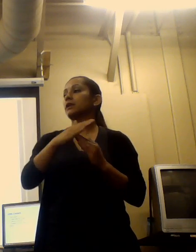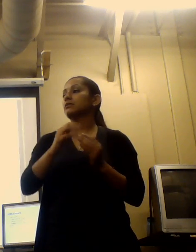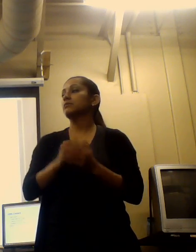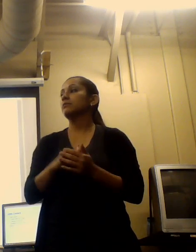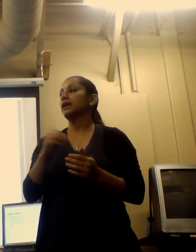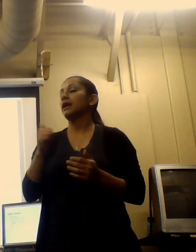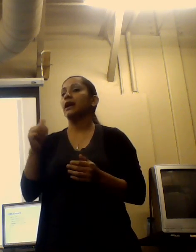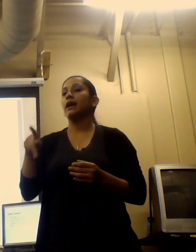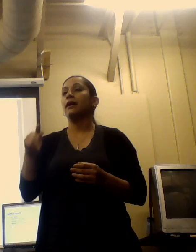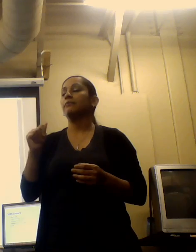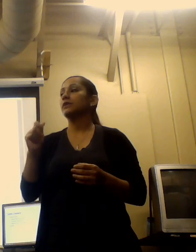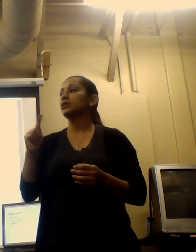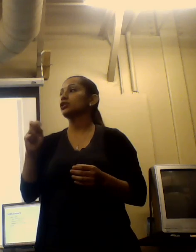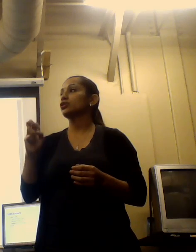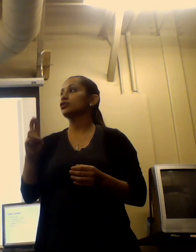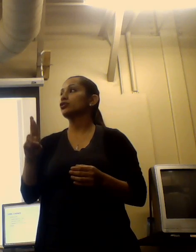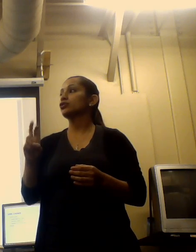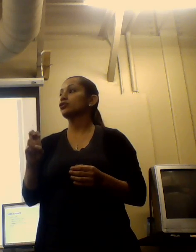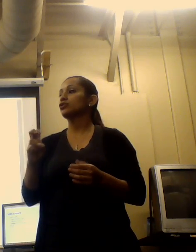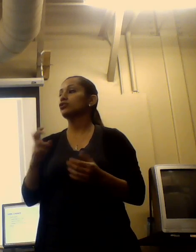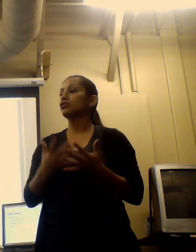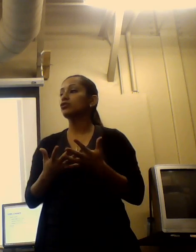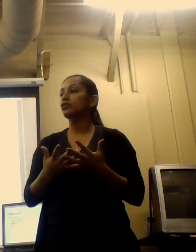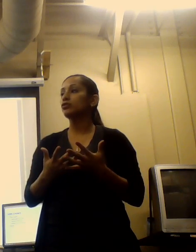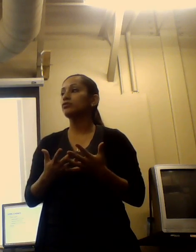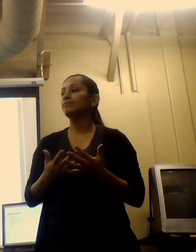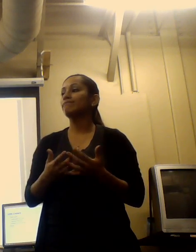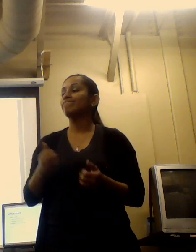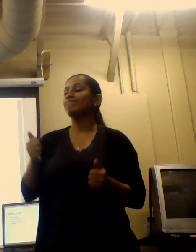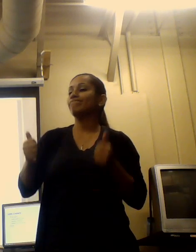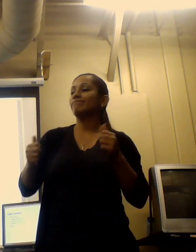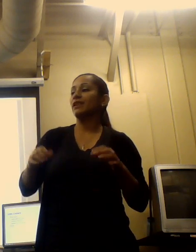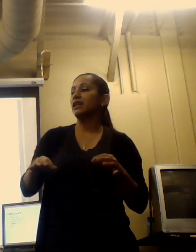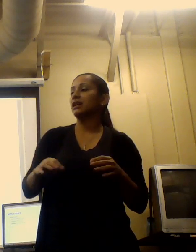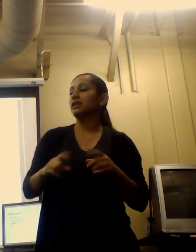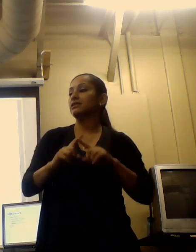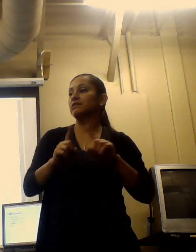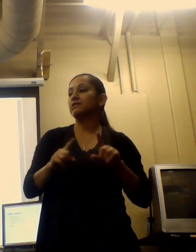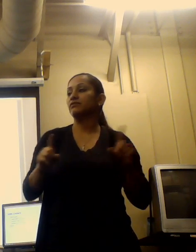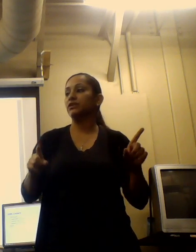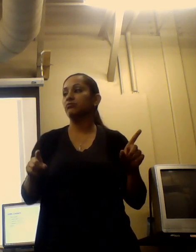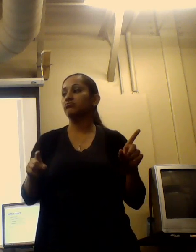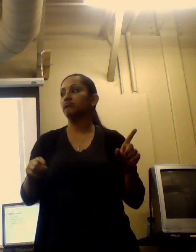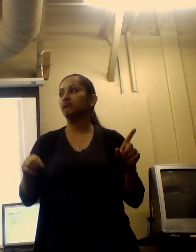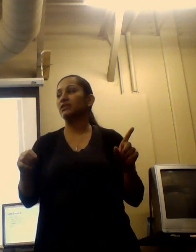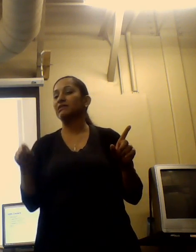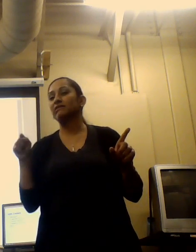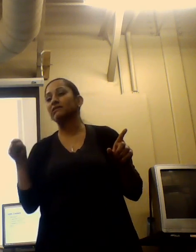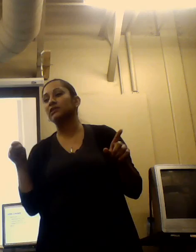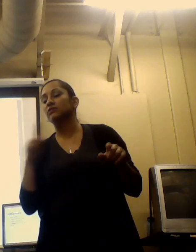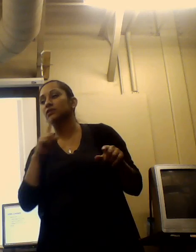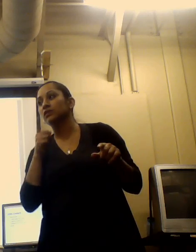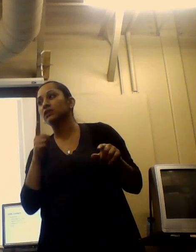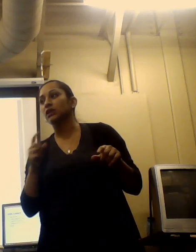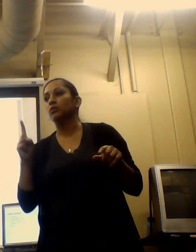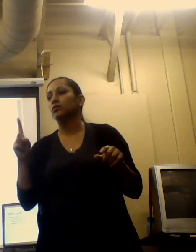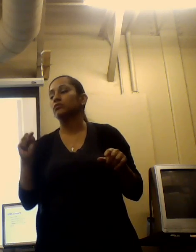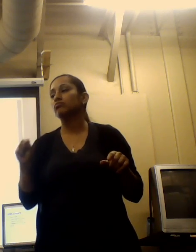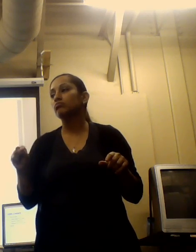f2. This one, the maximum aperture is 1.8. Actually, it's 1.4. This one is